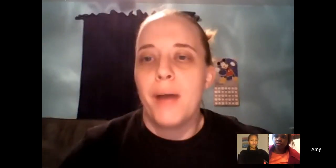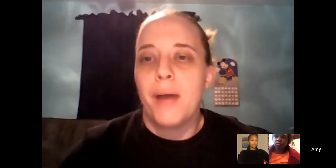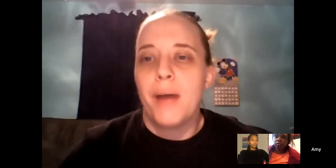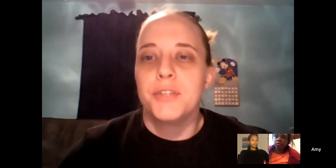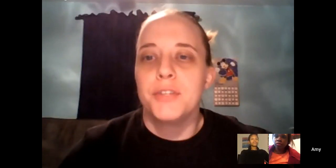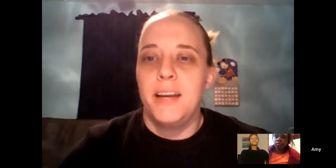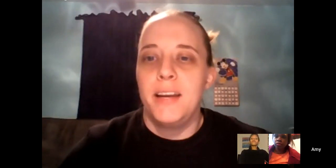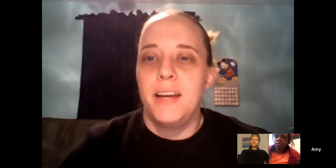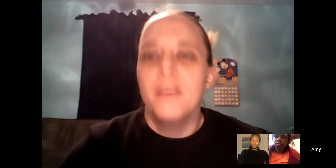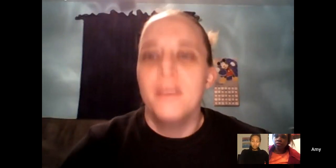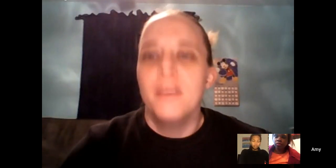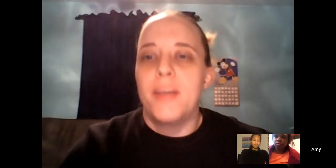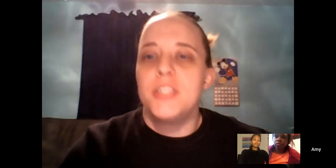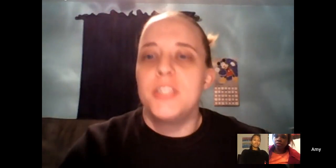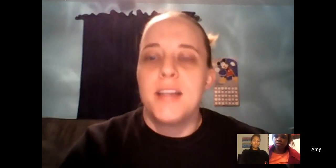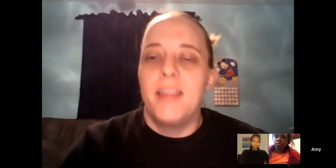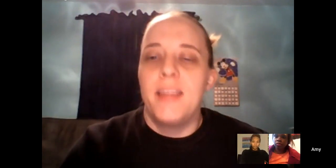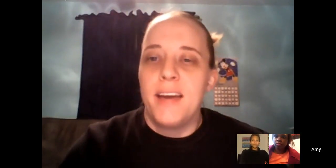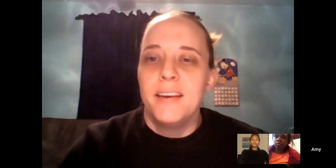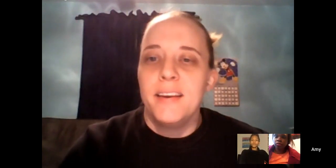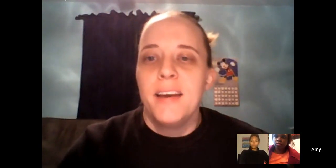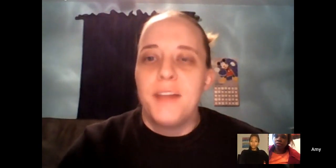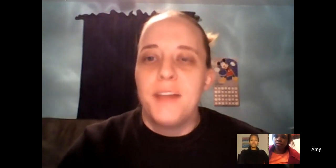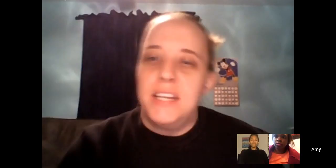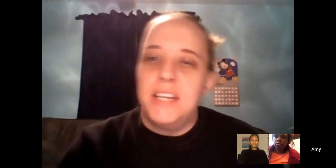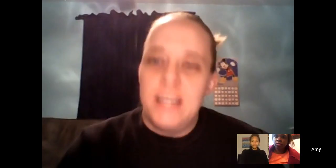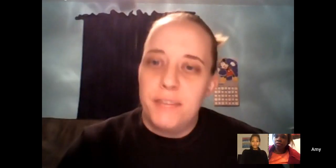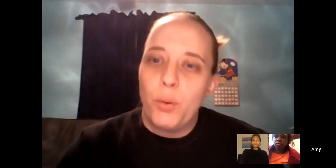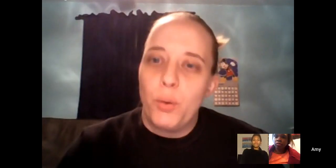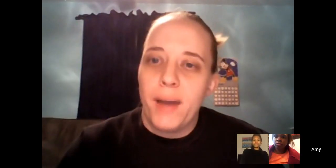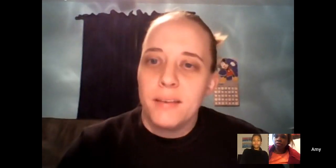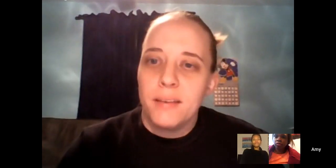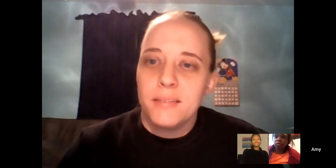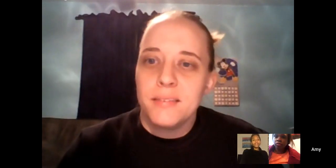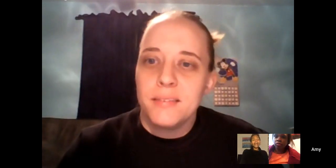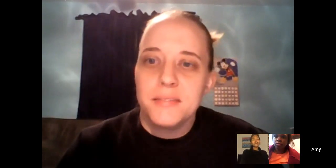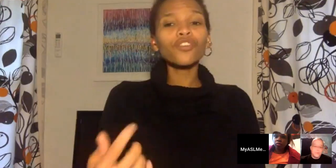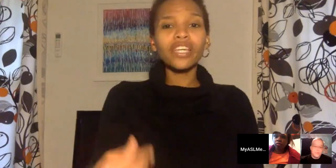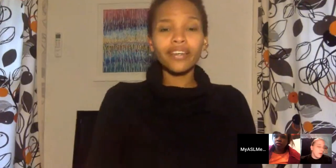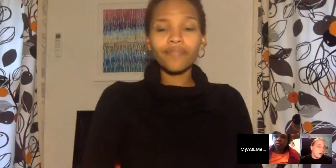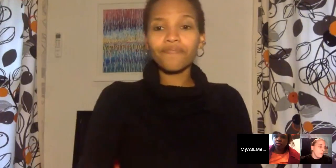never seen the way that she signed that. I've seen it in a different way. How have you seen it?